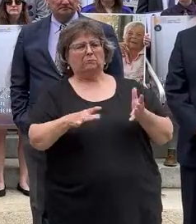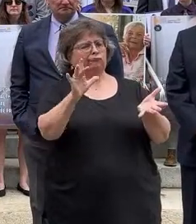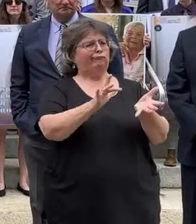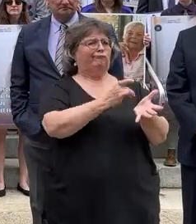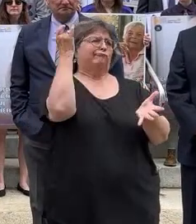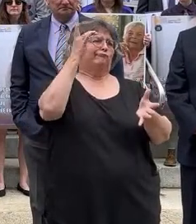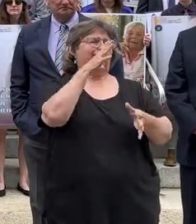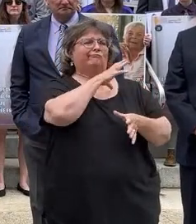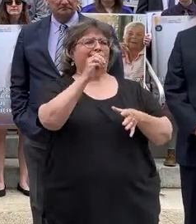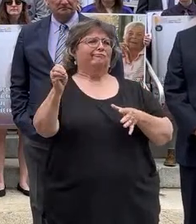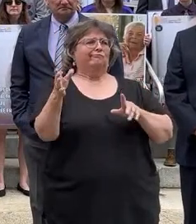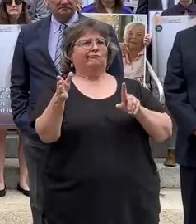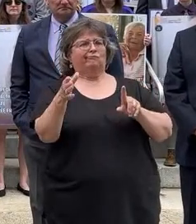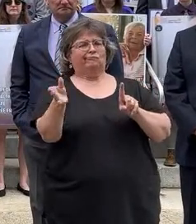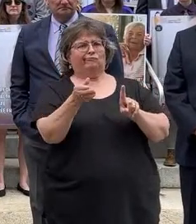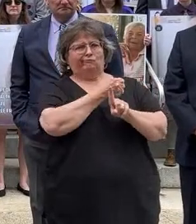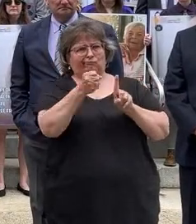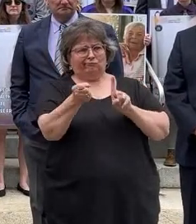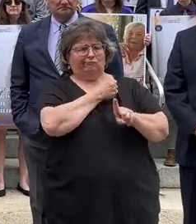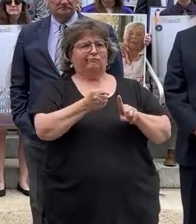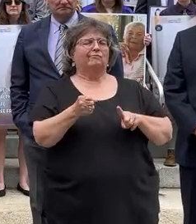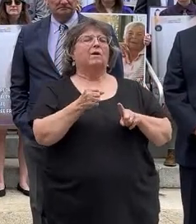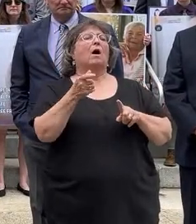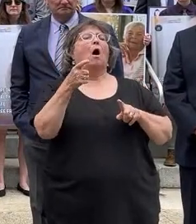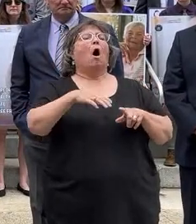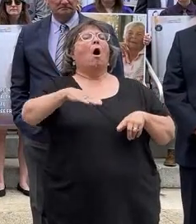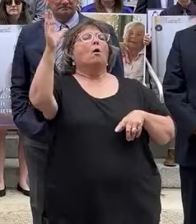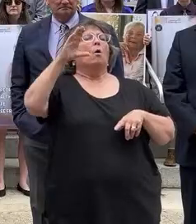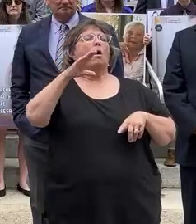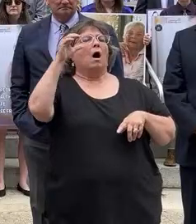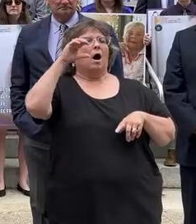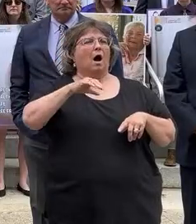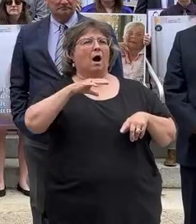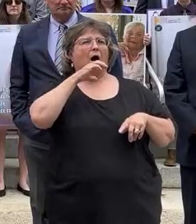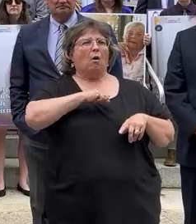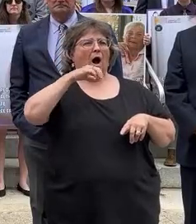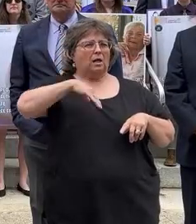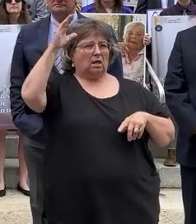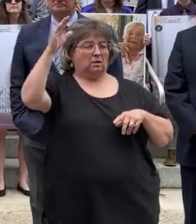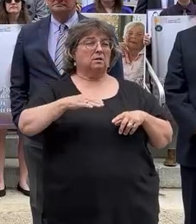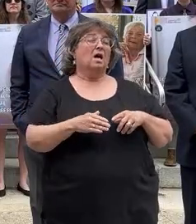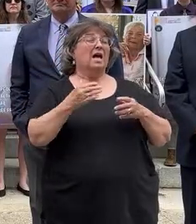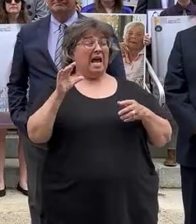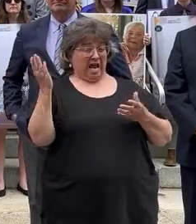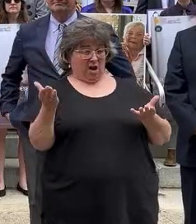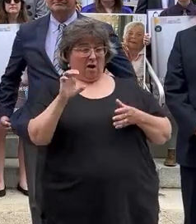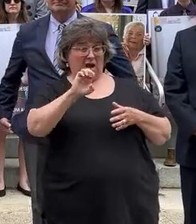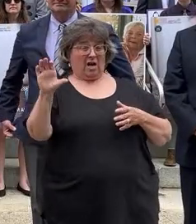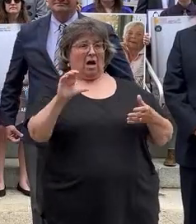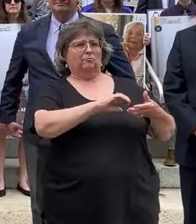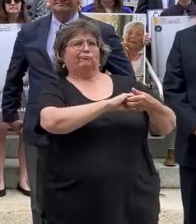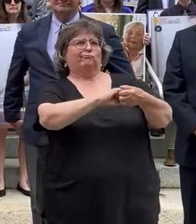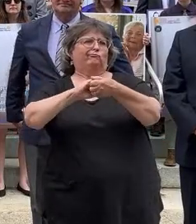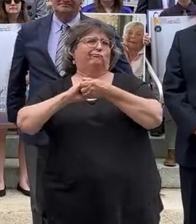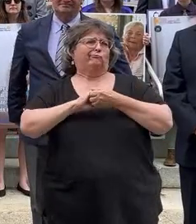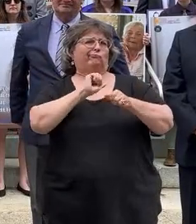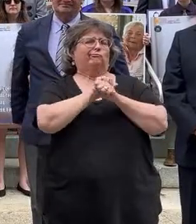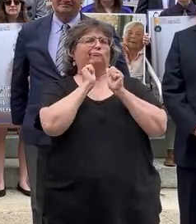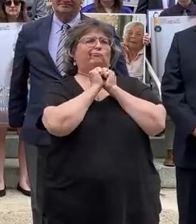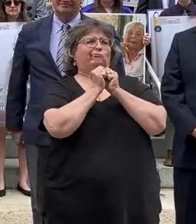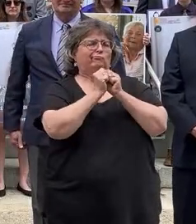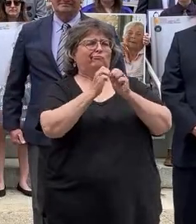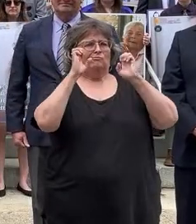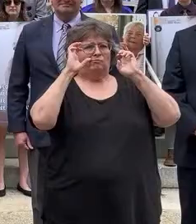exploitation of older adults. In Erie County, many agencies and community partners work to protect, educate,